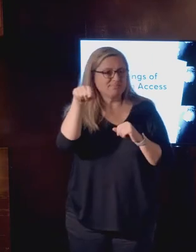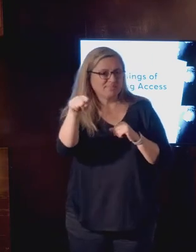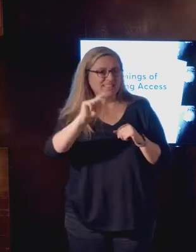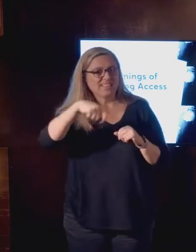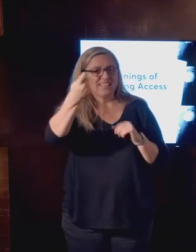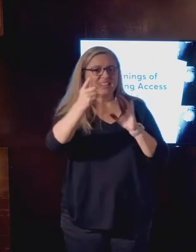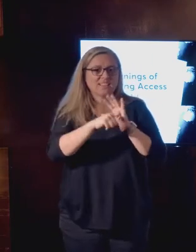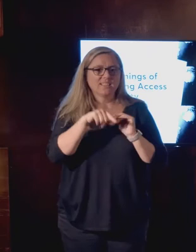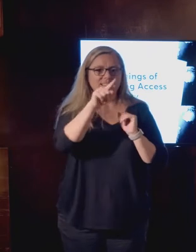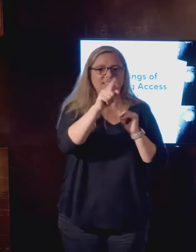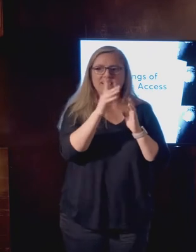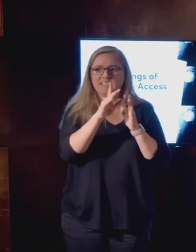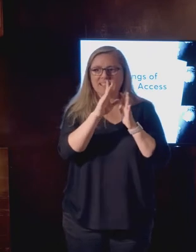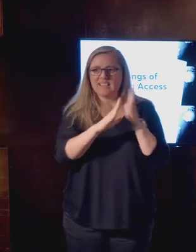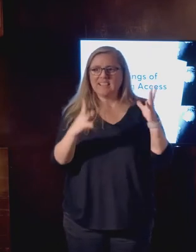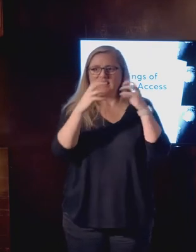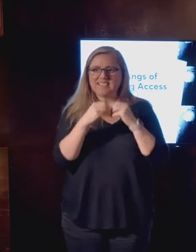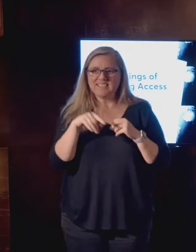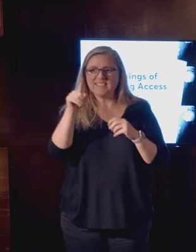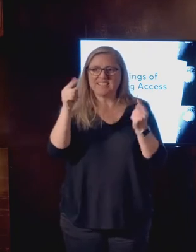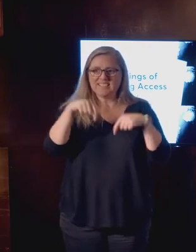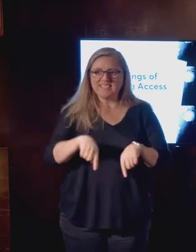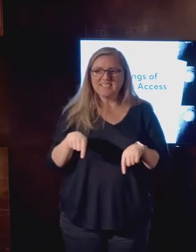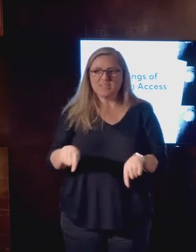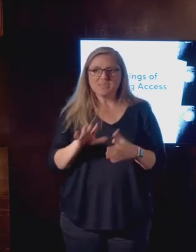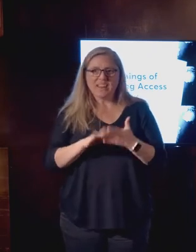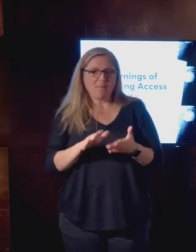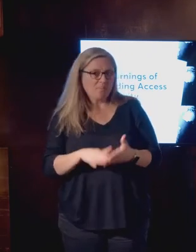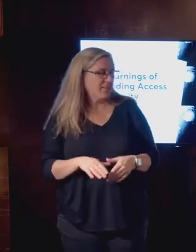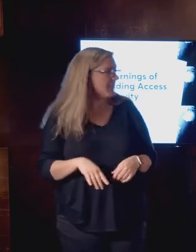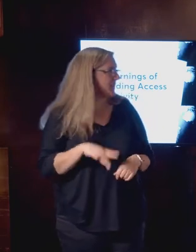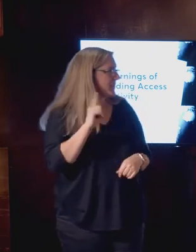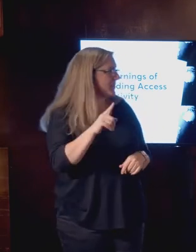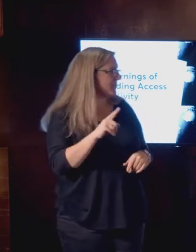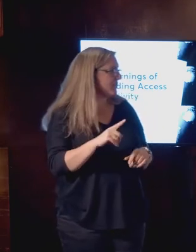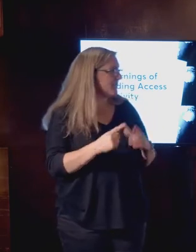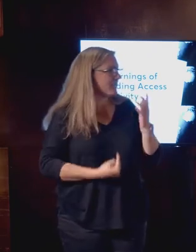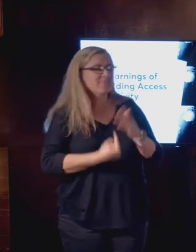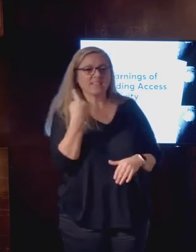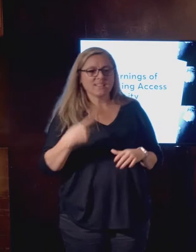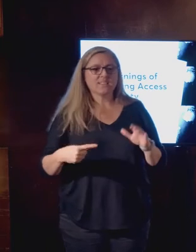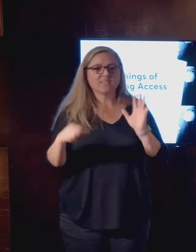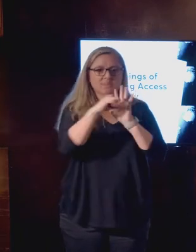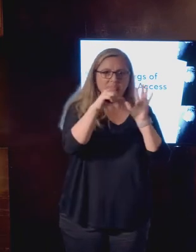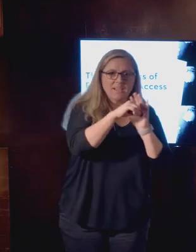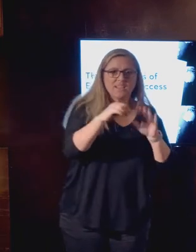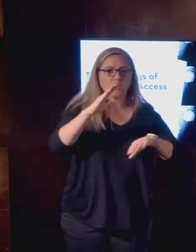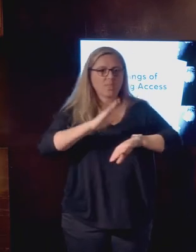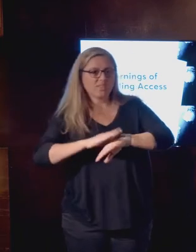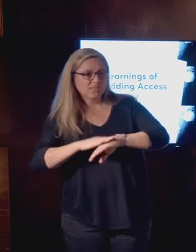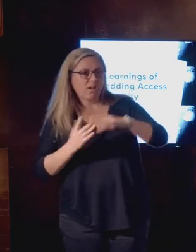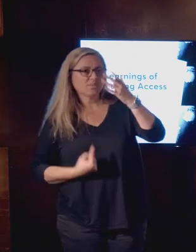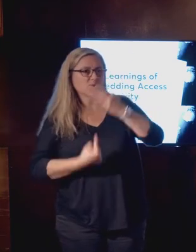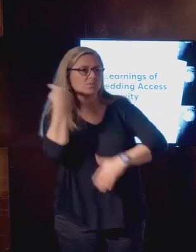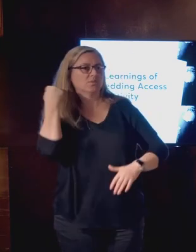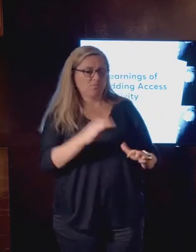and Deb's here too, our friend who was going to help us on that. But unfortunately, we just didn't have the money or the time to make that happen.